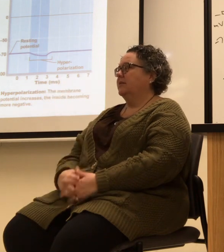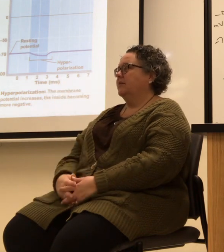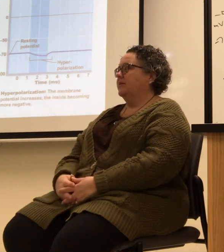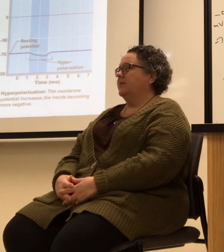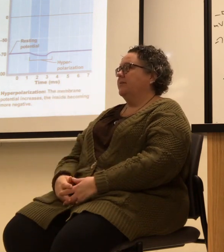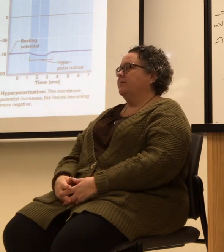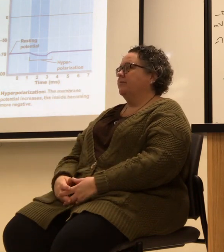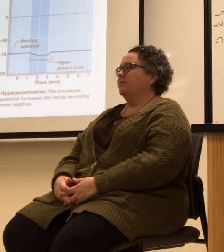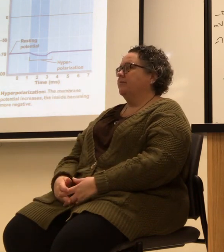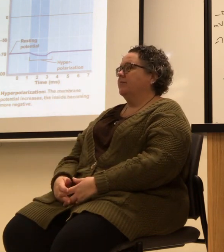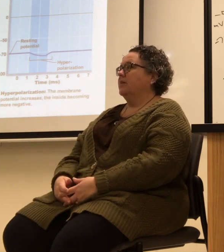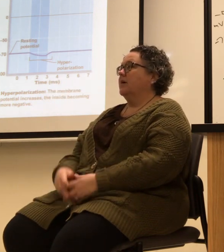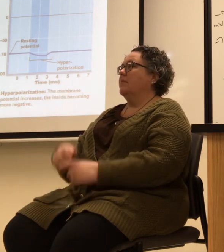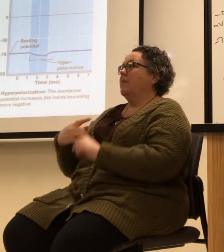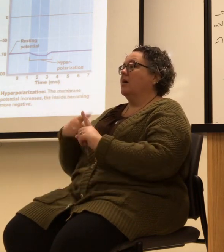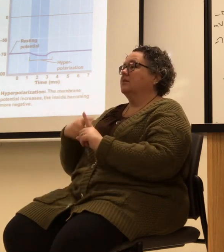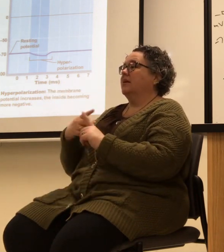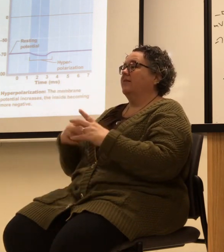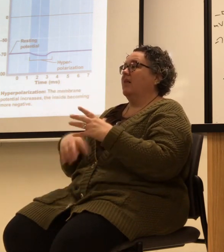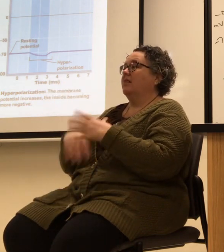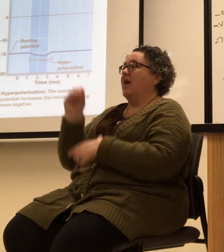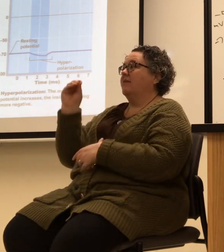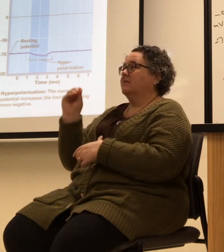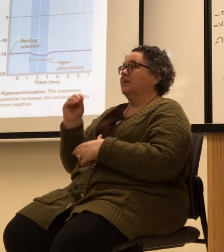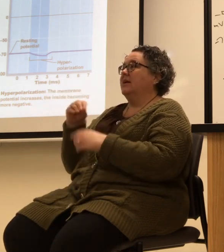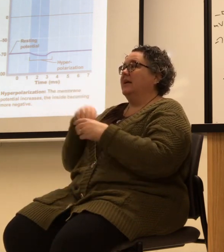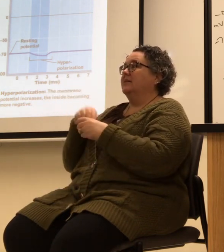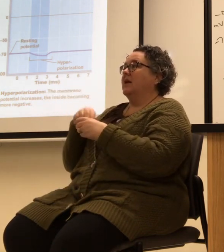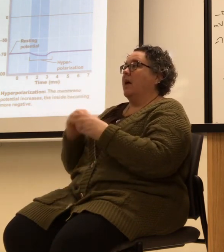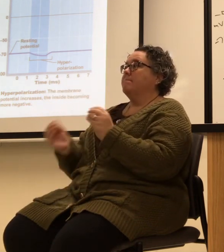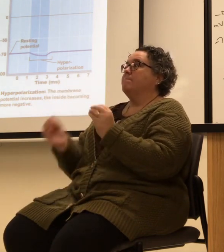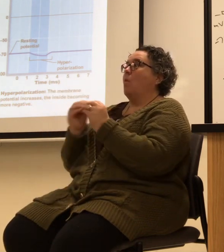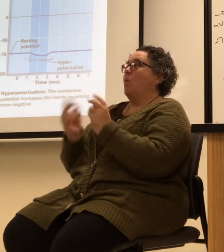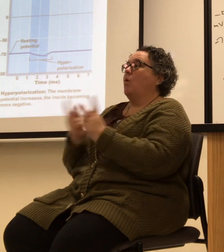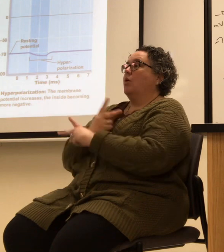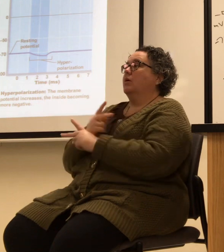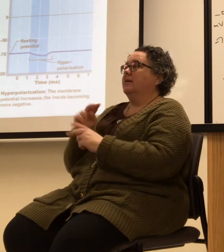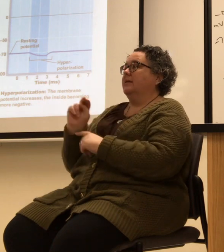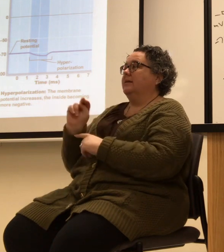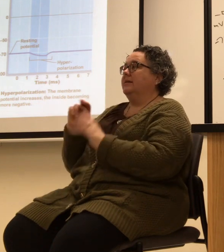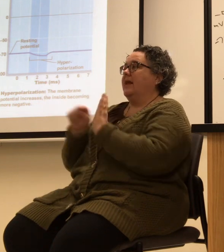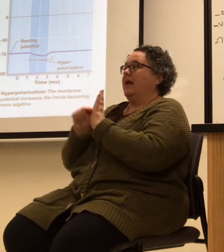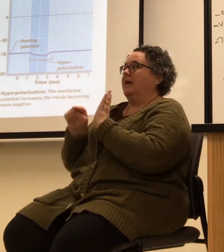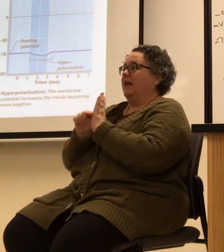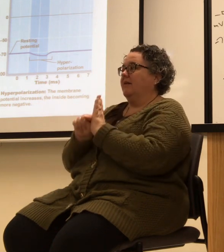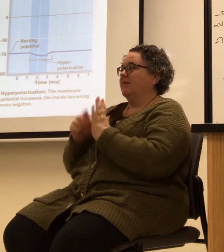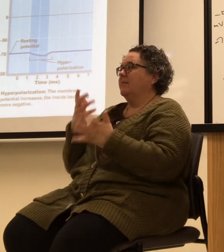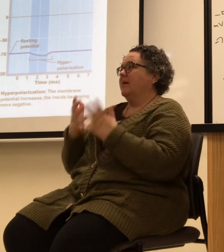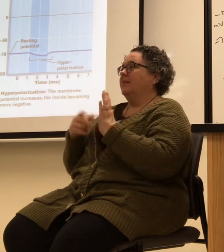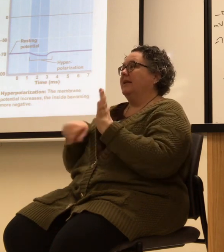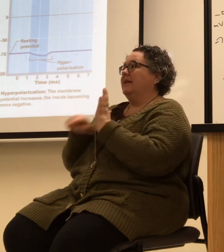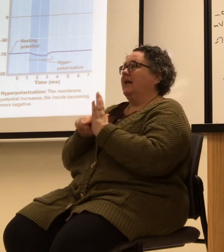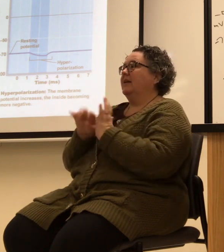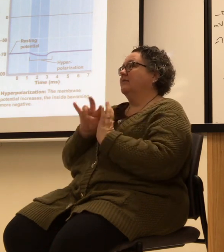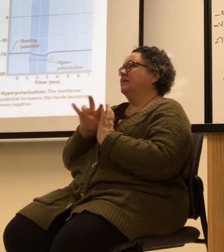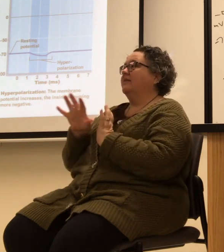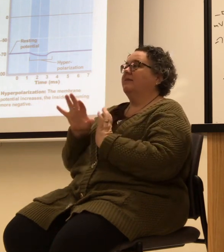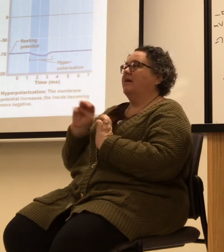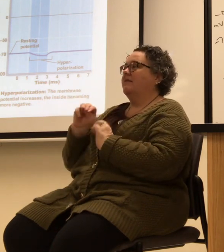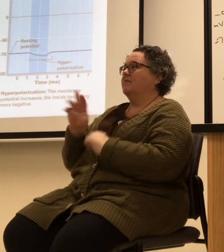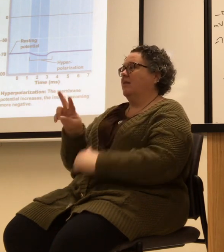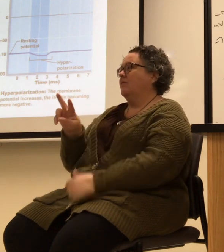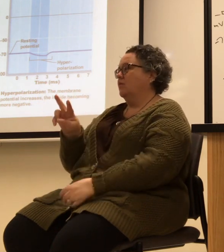Some positive left the cell, made the inside even more negative, maybe negative 75